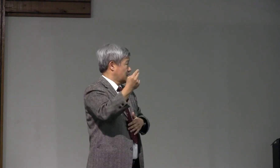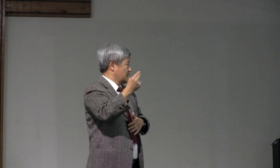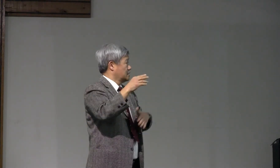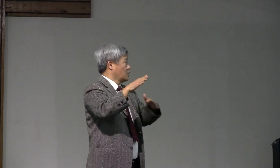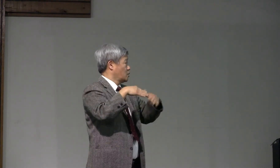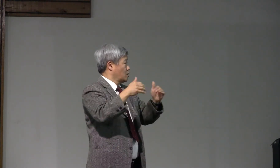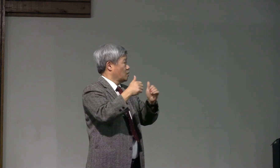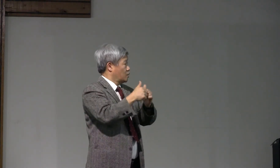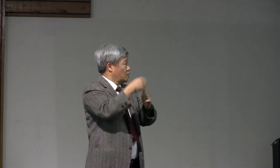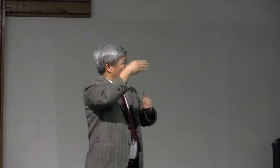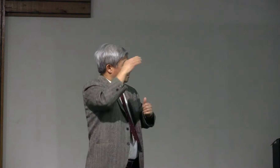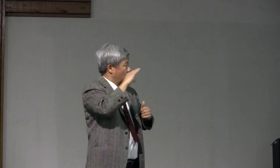The example is Enoch.